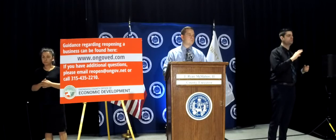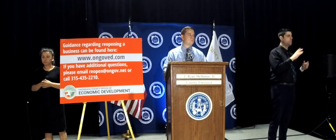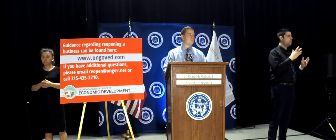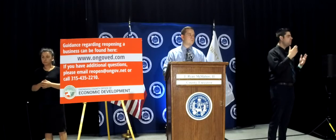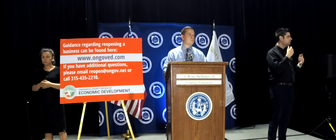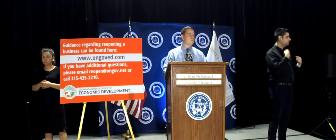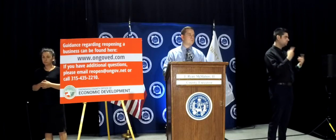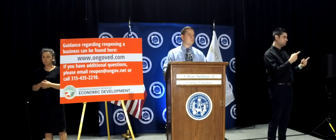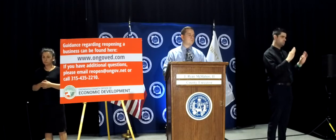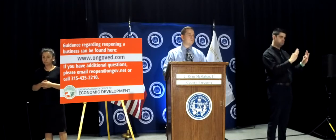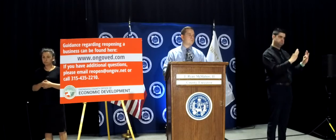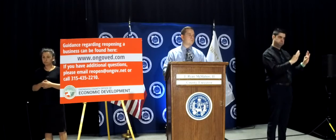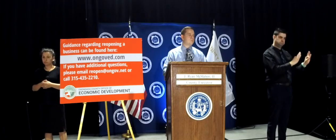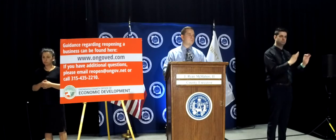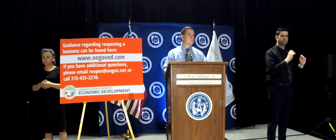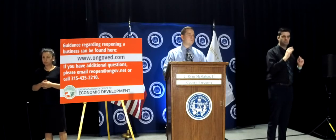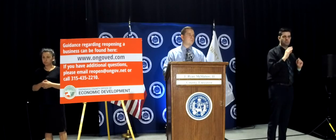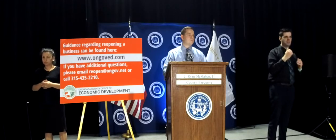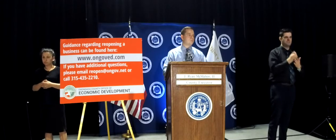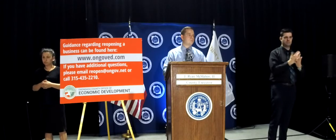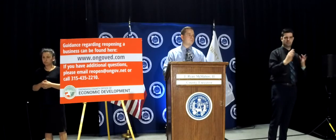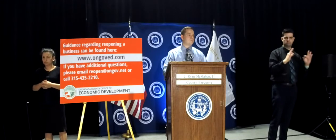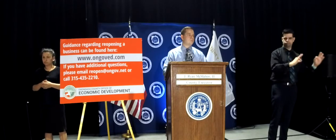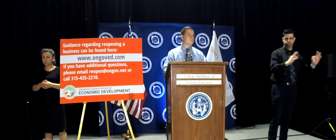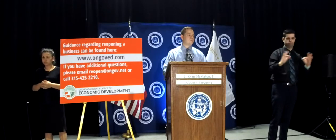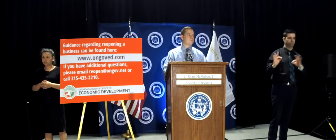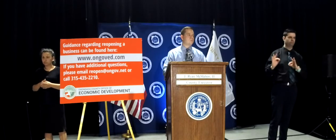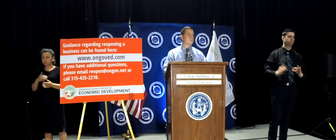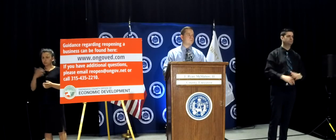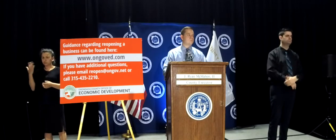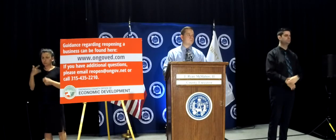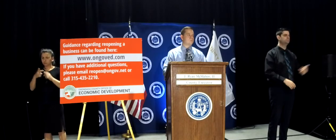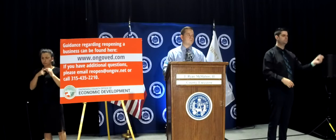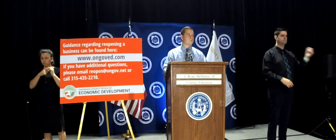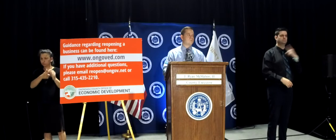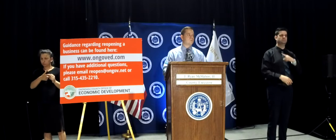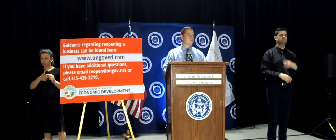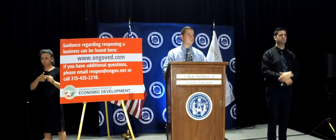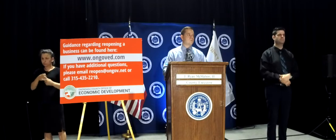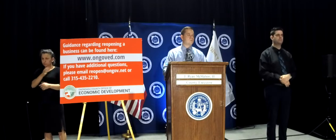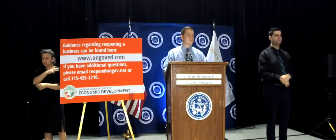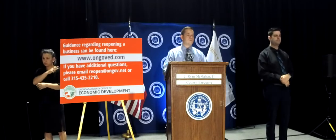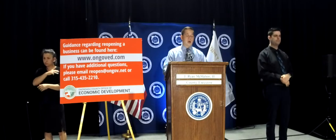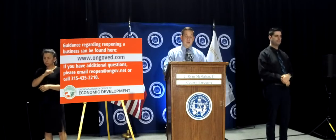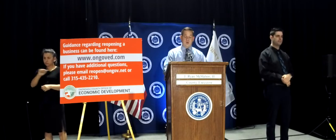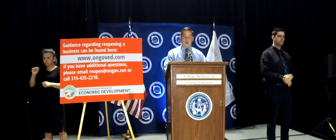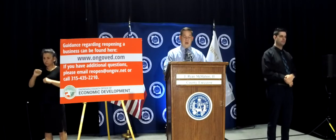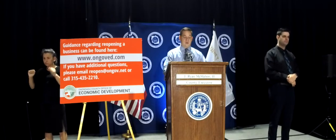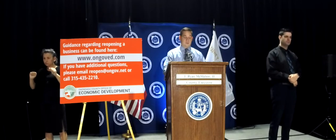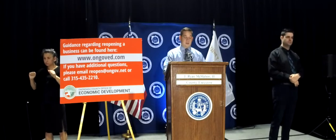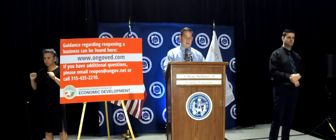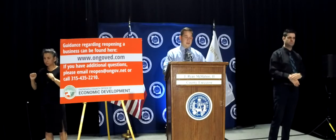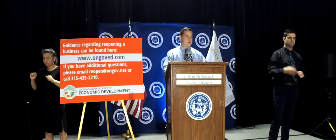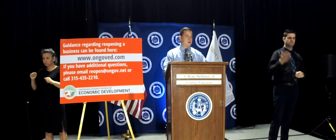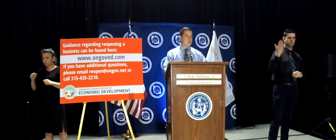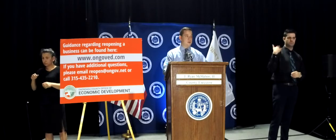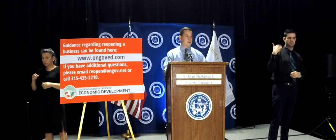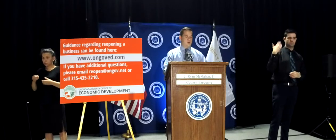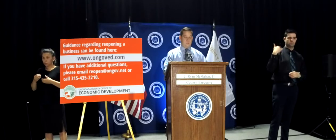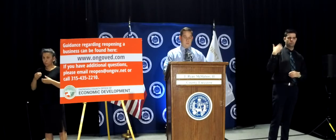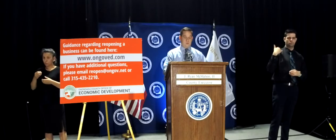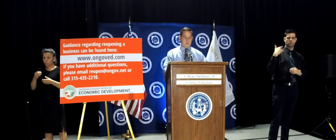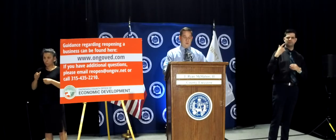Earlier this week, I had asked about following up with the asymptomatic cases, and I just wondered if you had an update. I don't have an update on that,